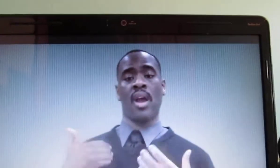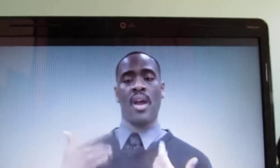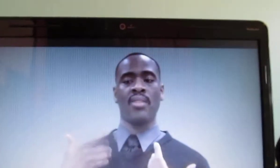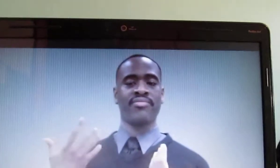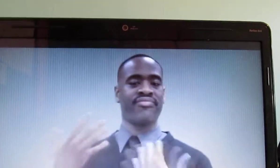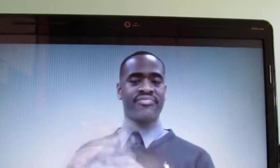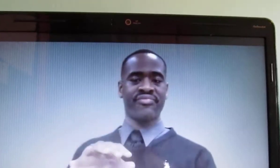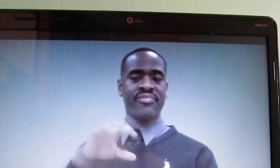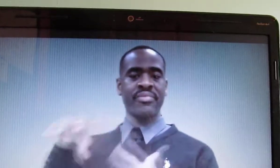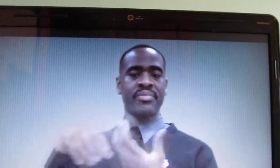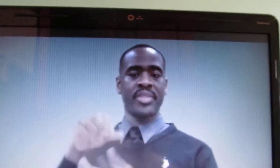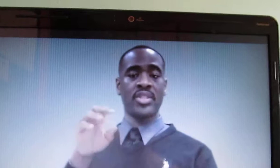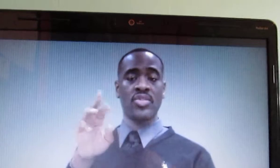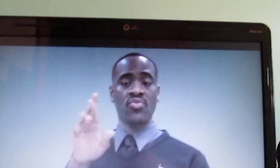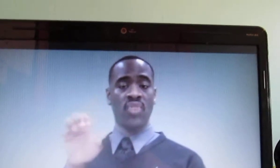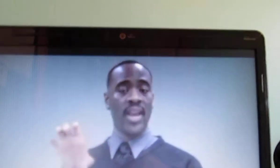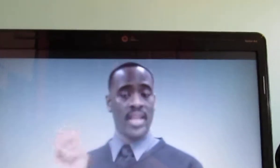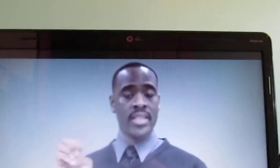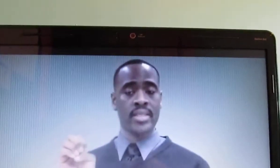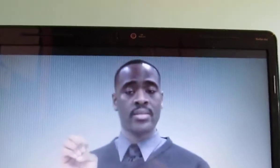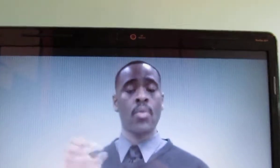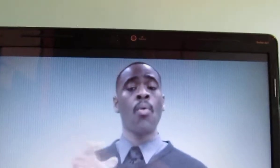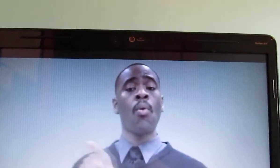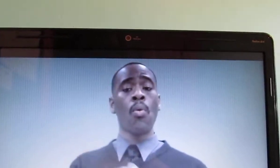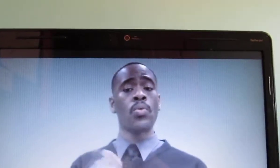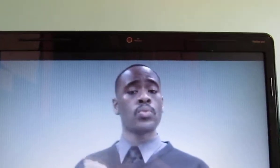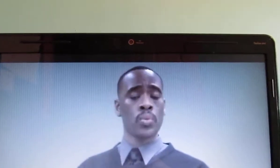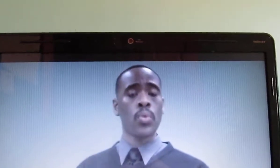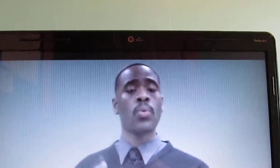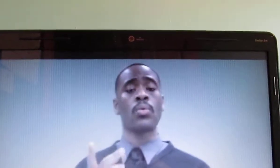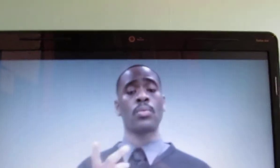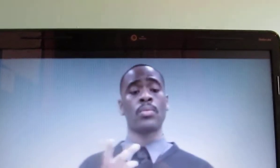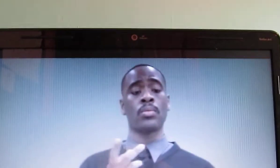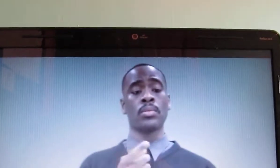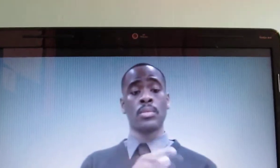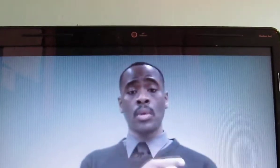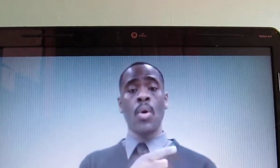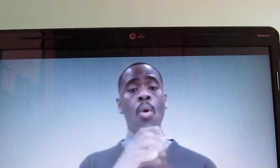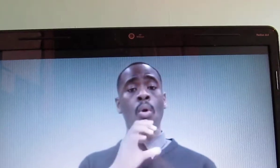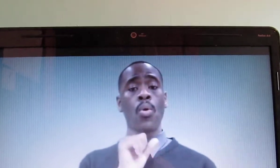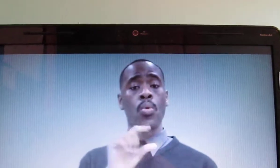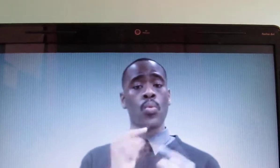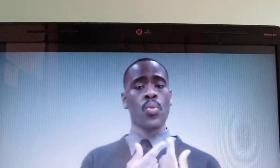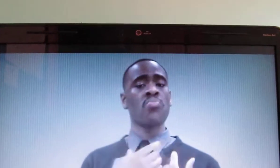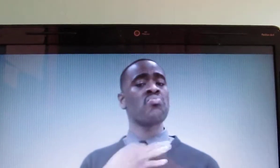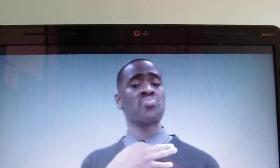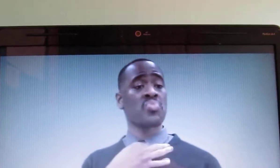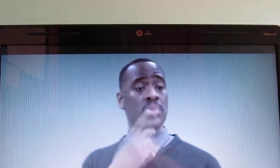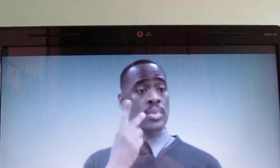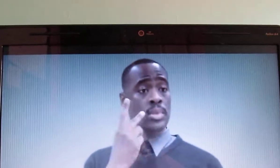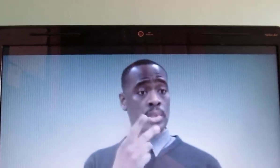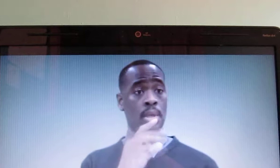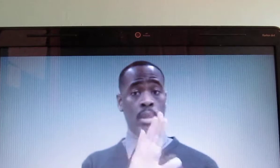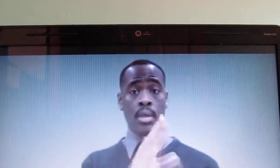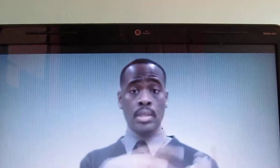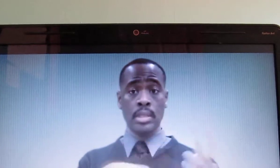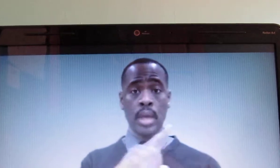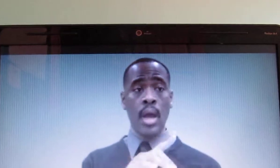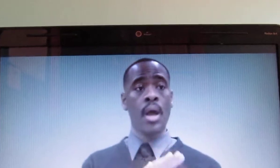different experience, and the younger group I was just curious to